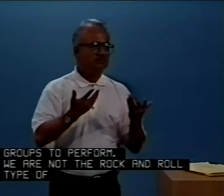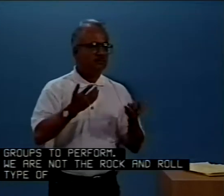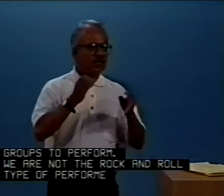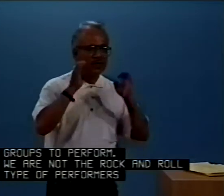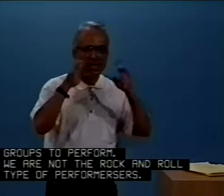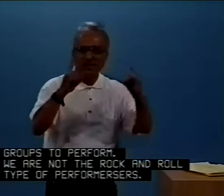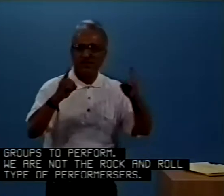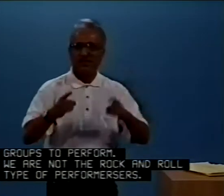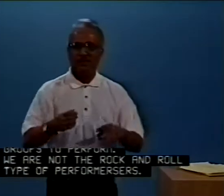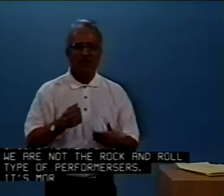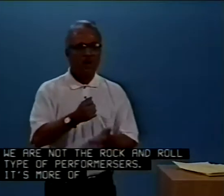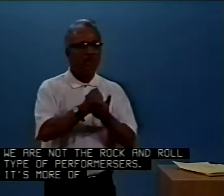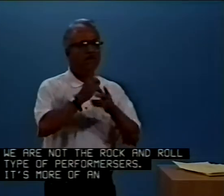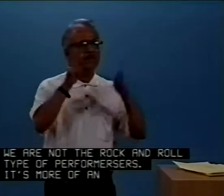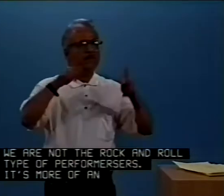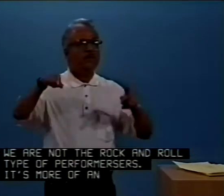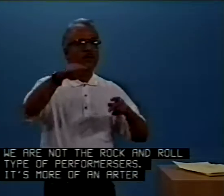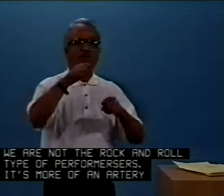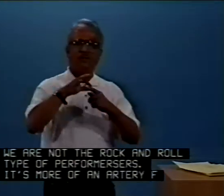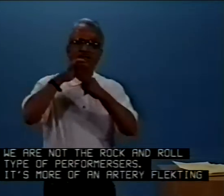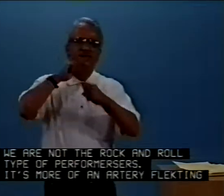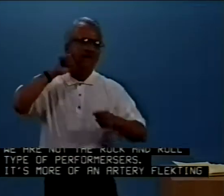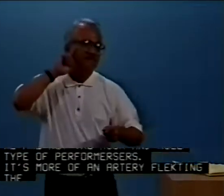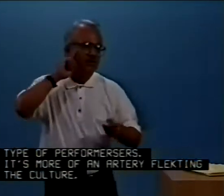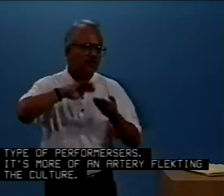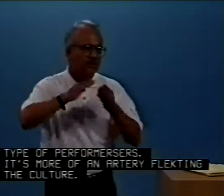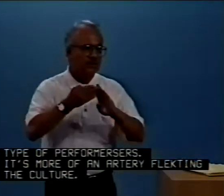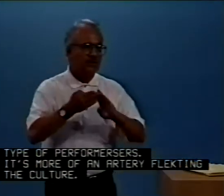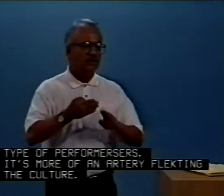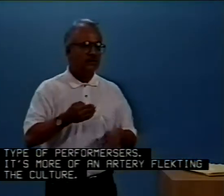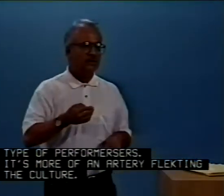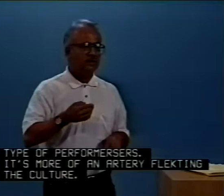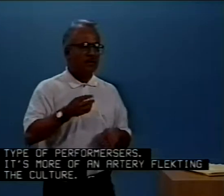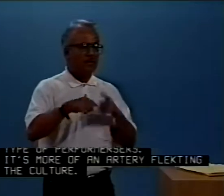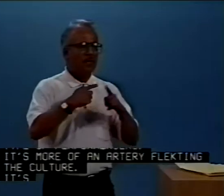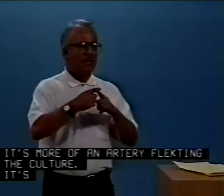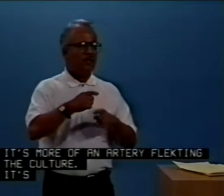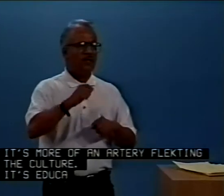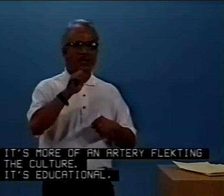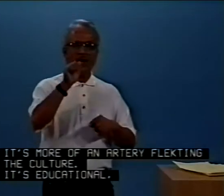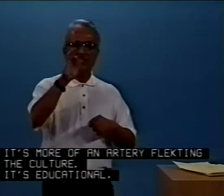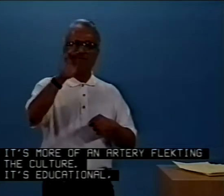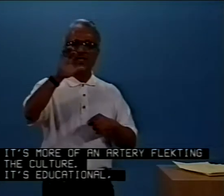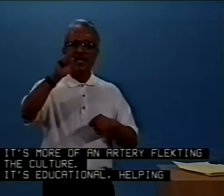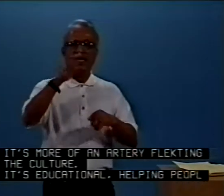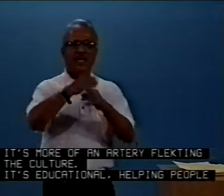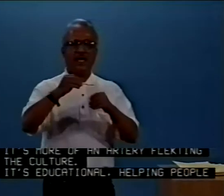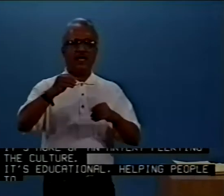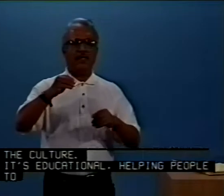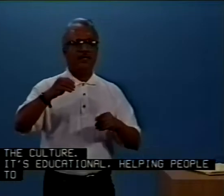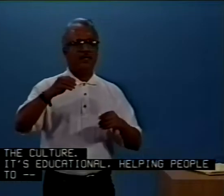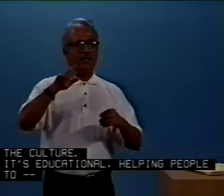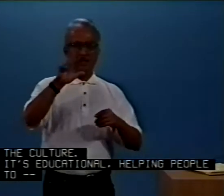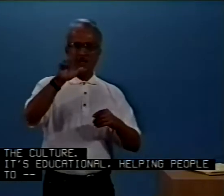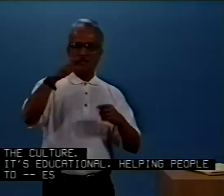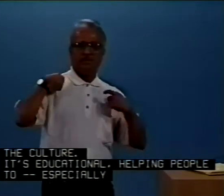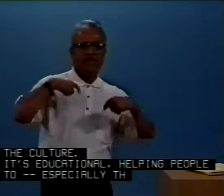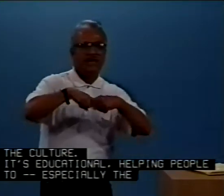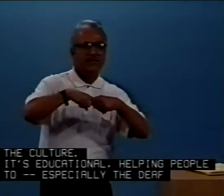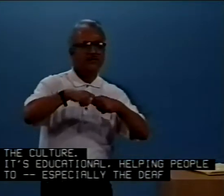culture. It's educational, helping people to, especially the deaf community, to learn about the African